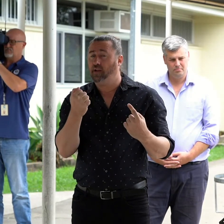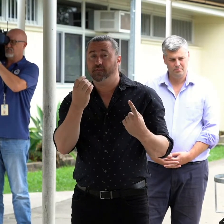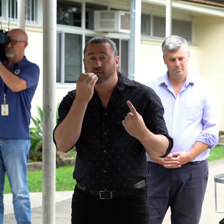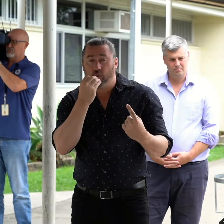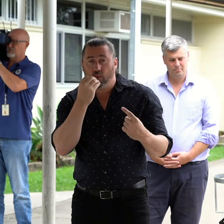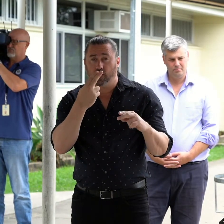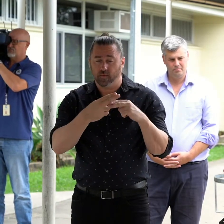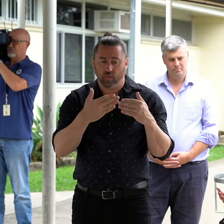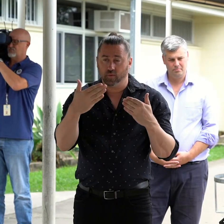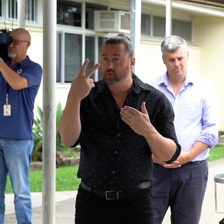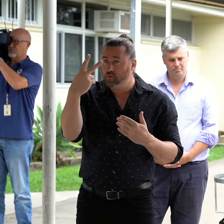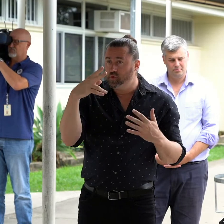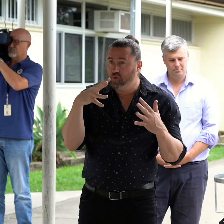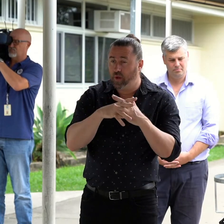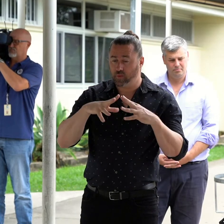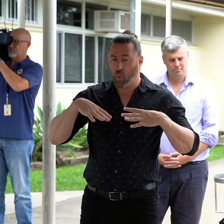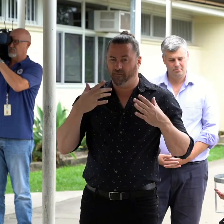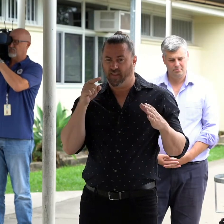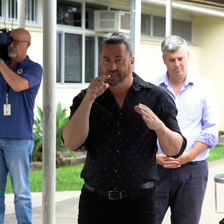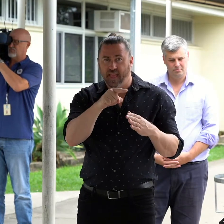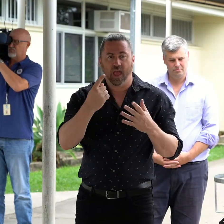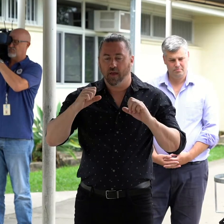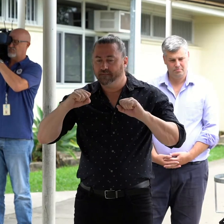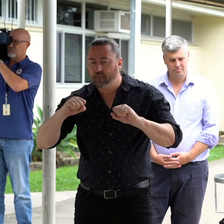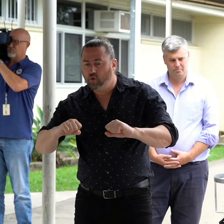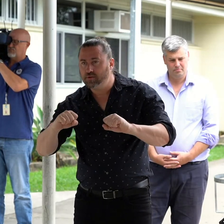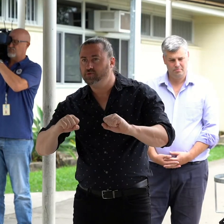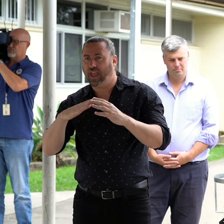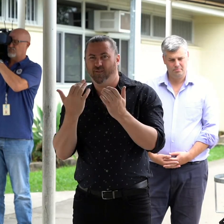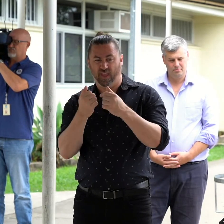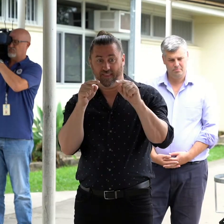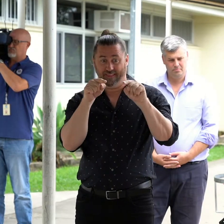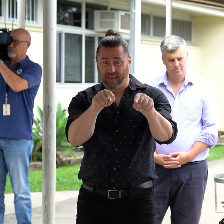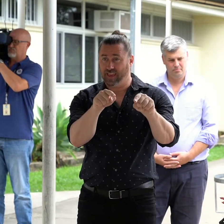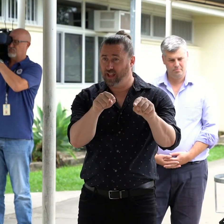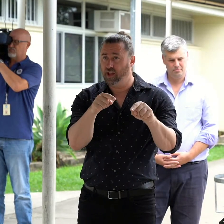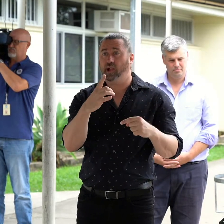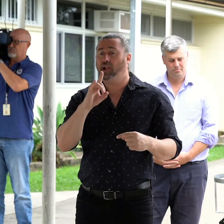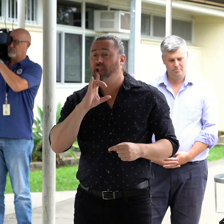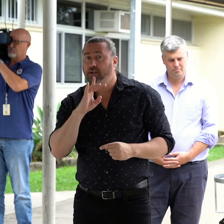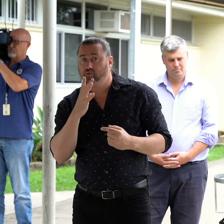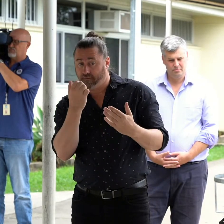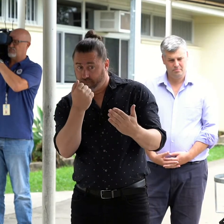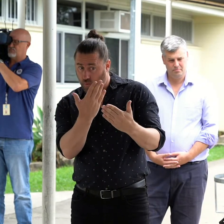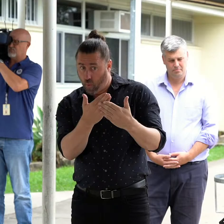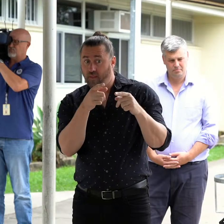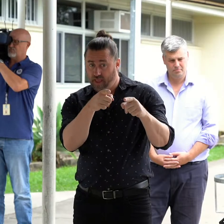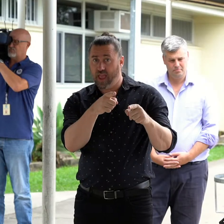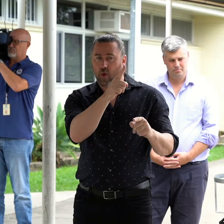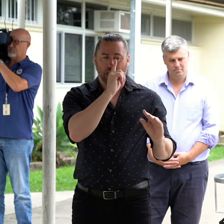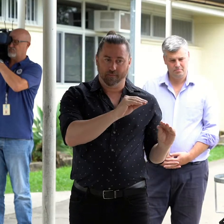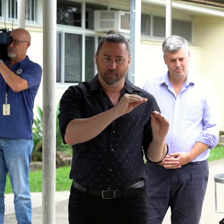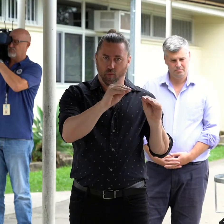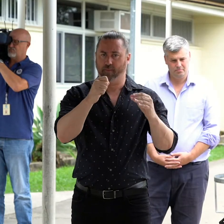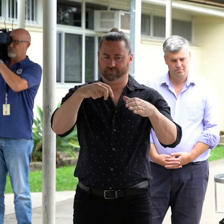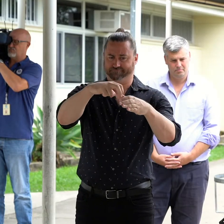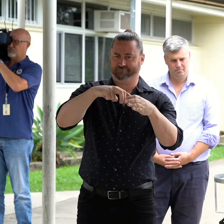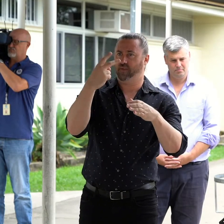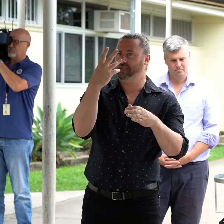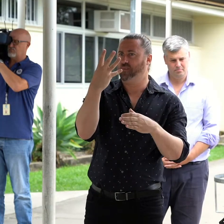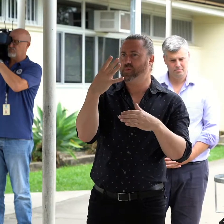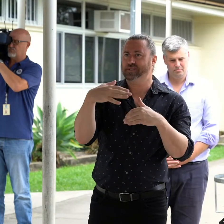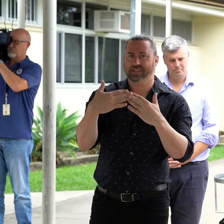for the 14 days, with all your furniture, with everything you need to live in that home for those 14 days.